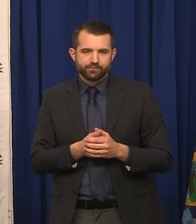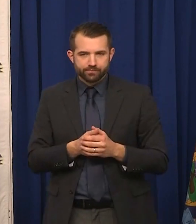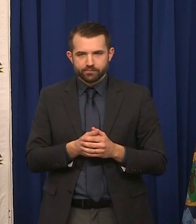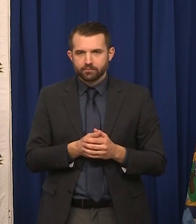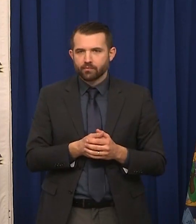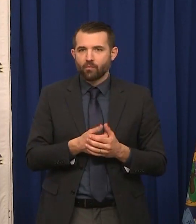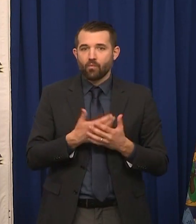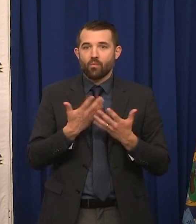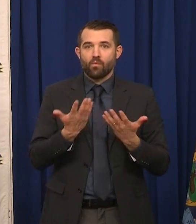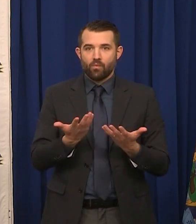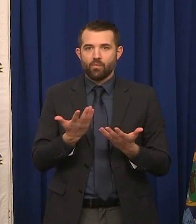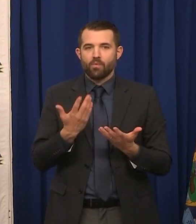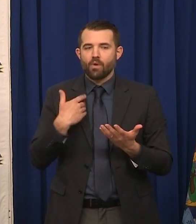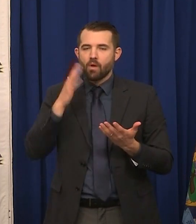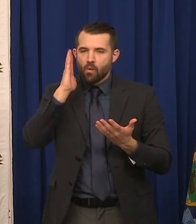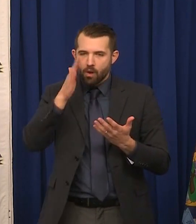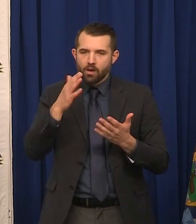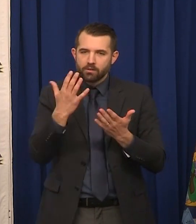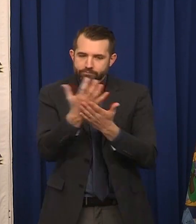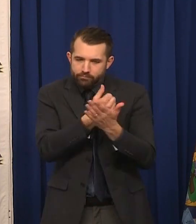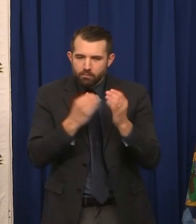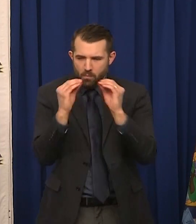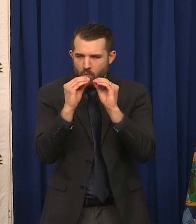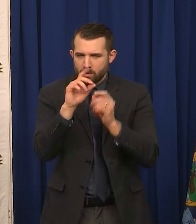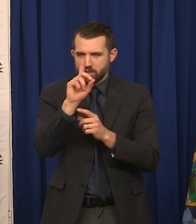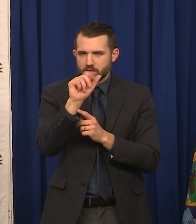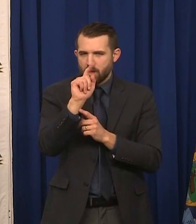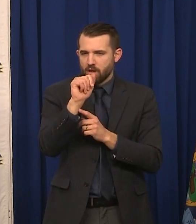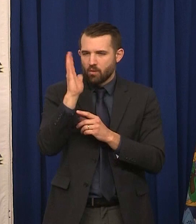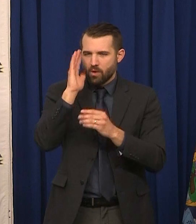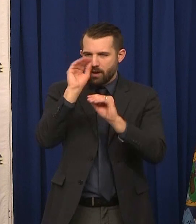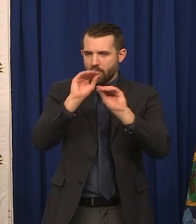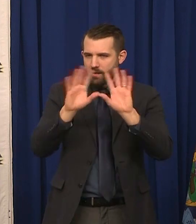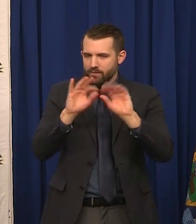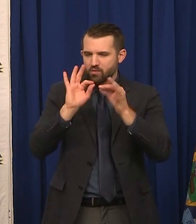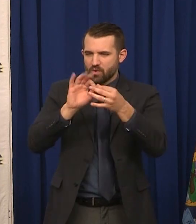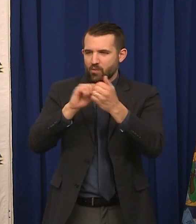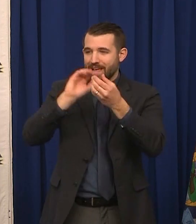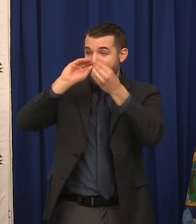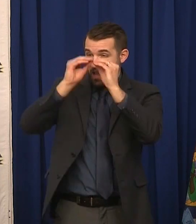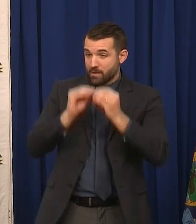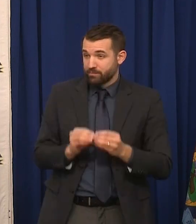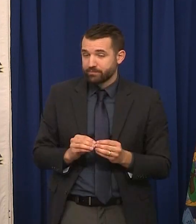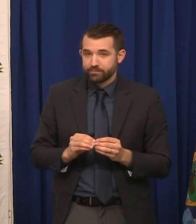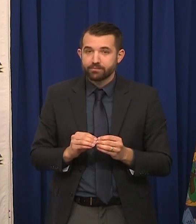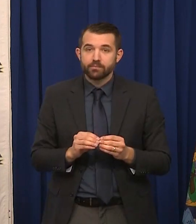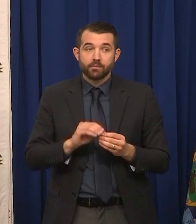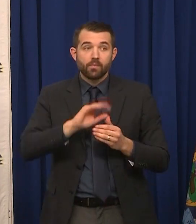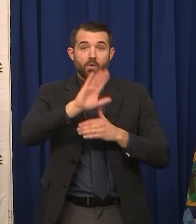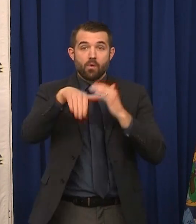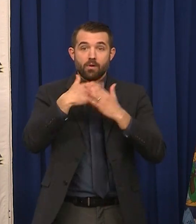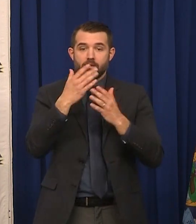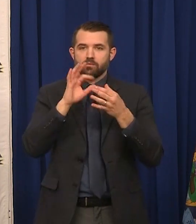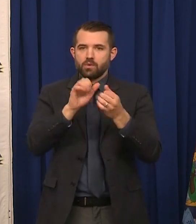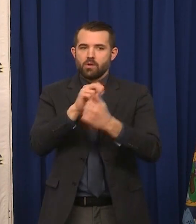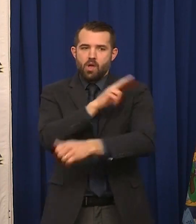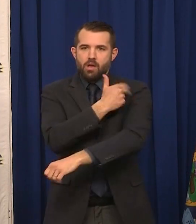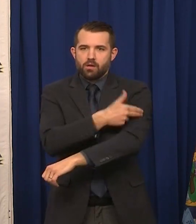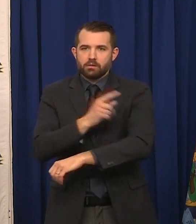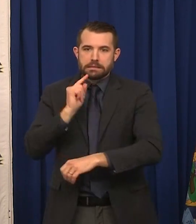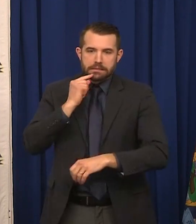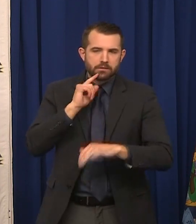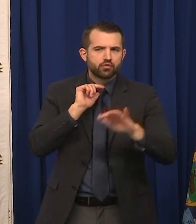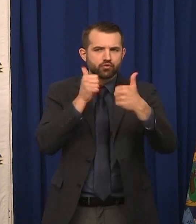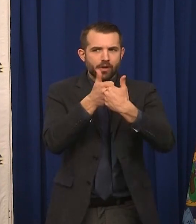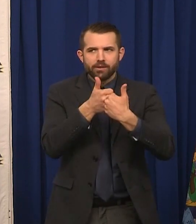some of the specifics, but I think we can all say that hospitals are facing significant challenges right now. We have been and